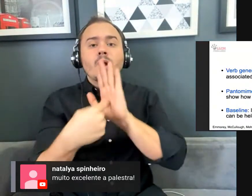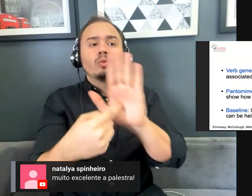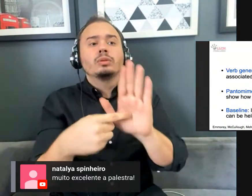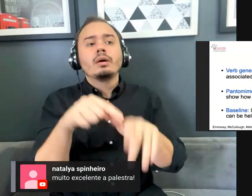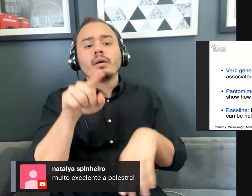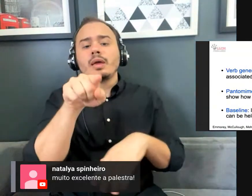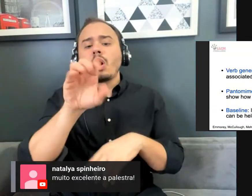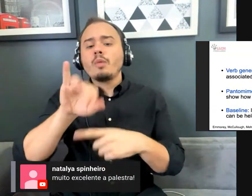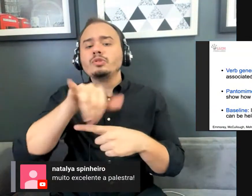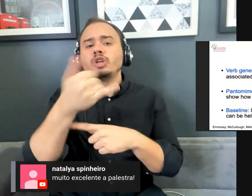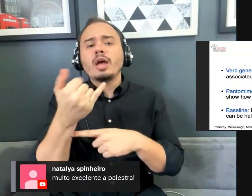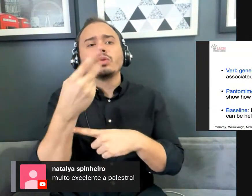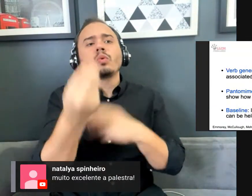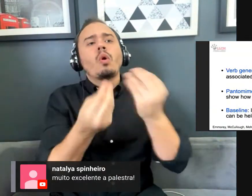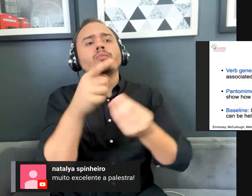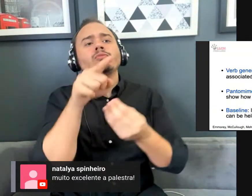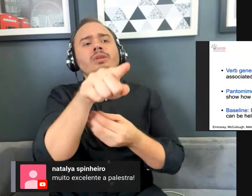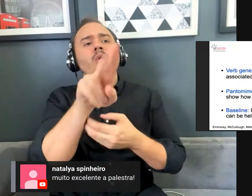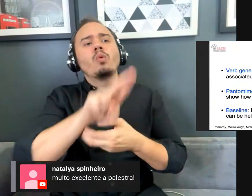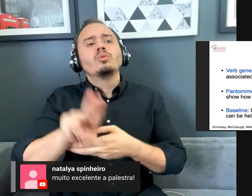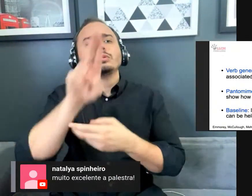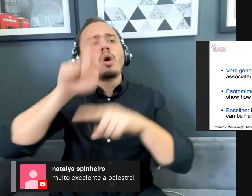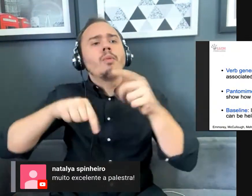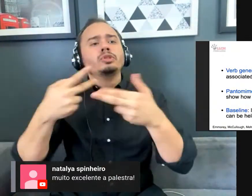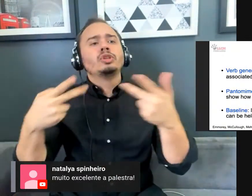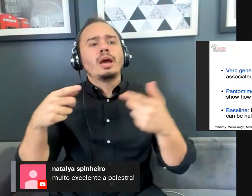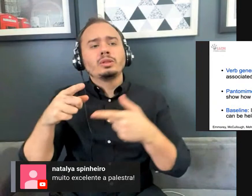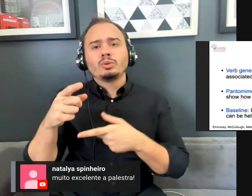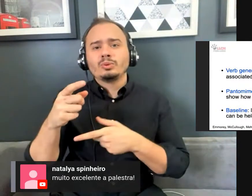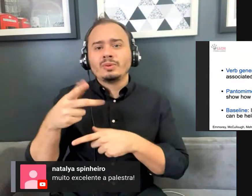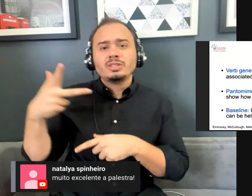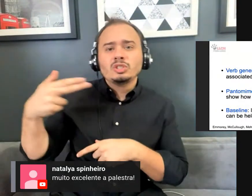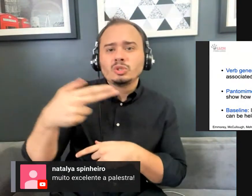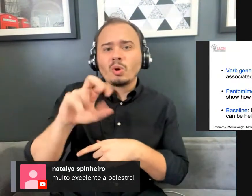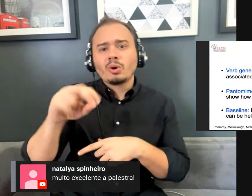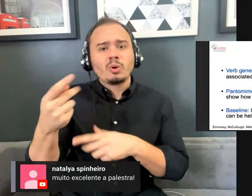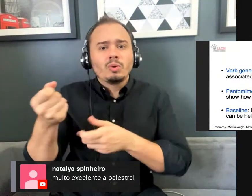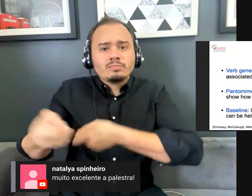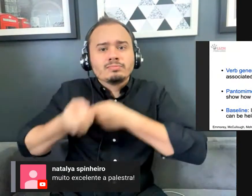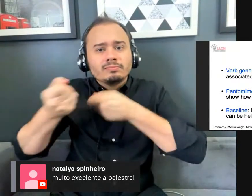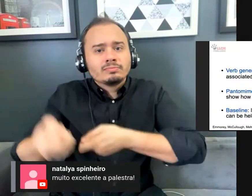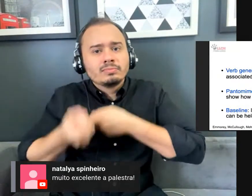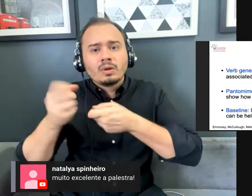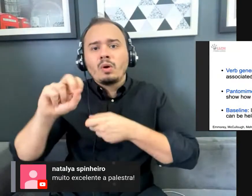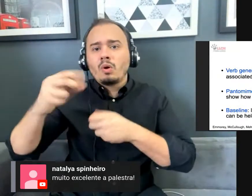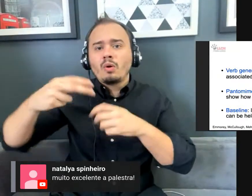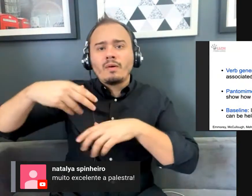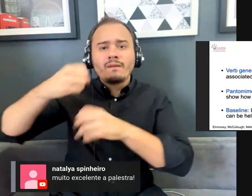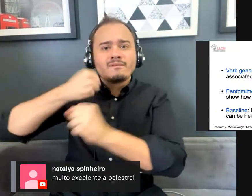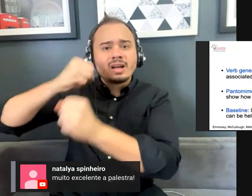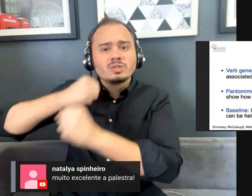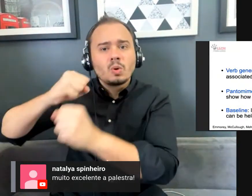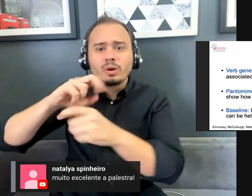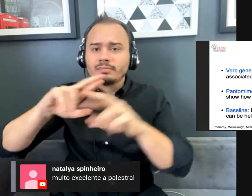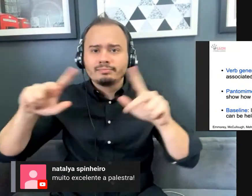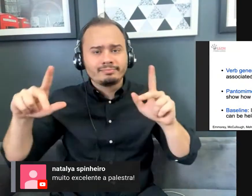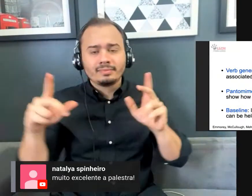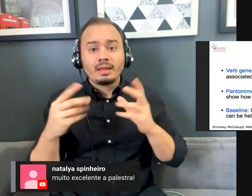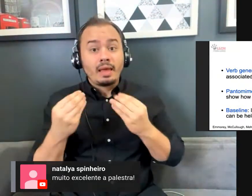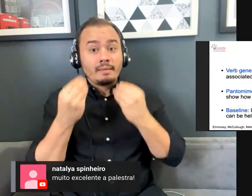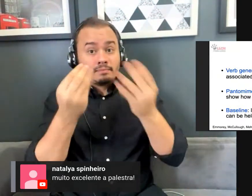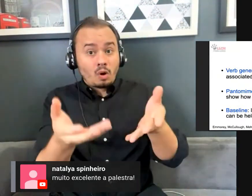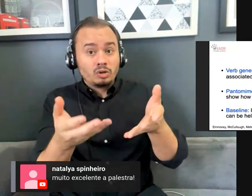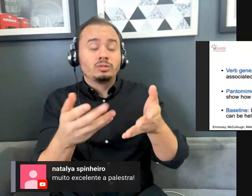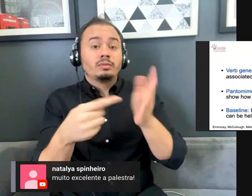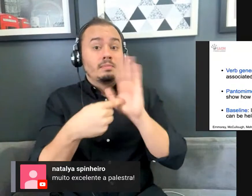pantomime generation. And then the baseline was indicating whether a manipulable object or whether an object could be held or not. And